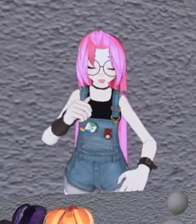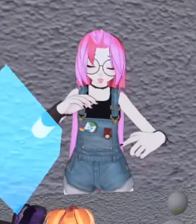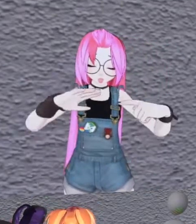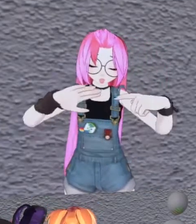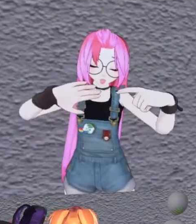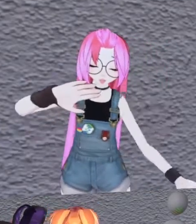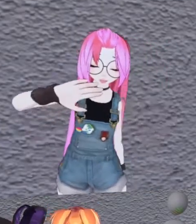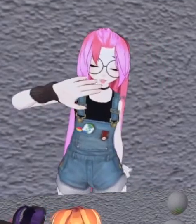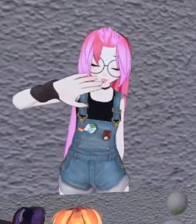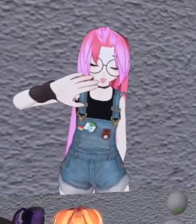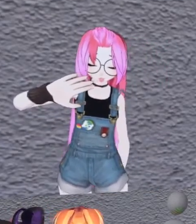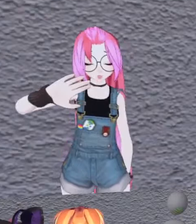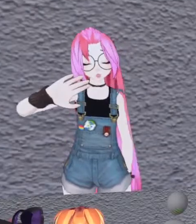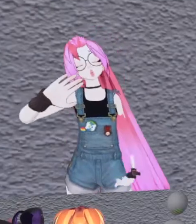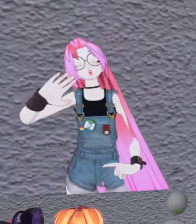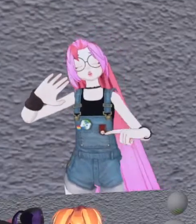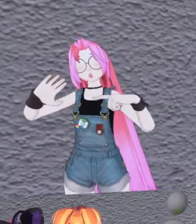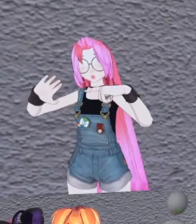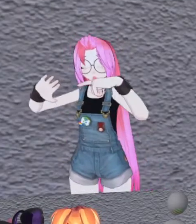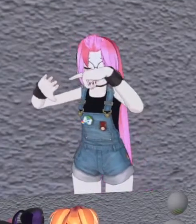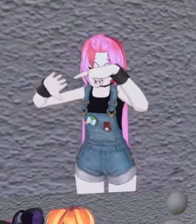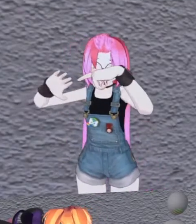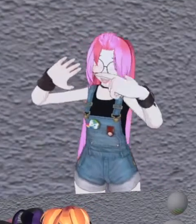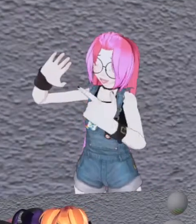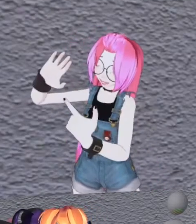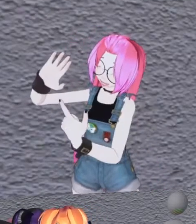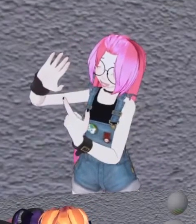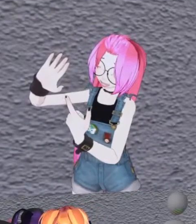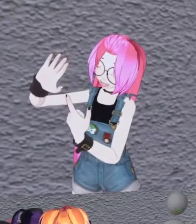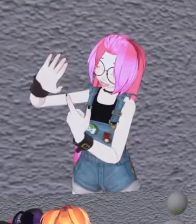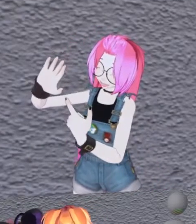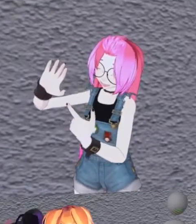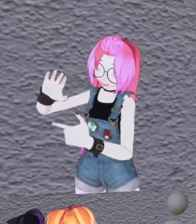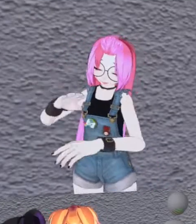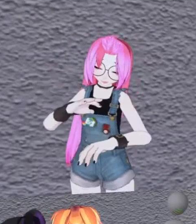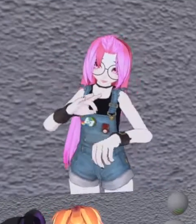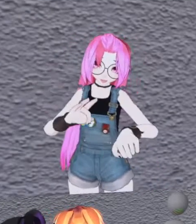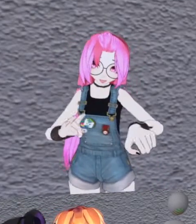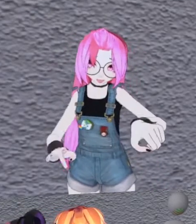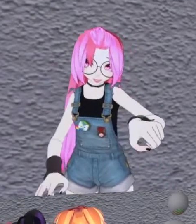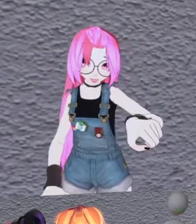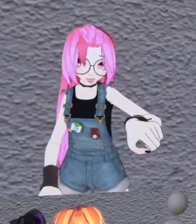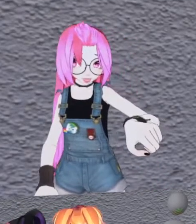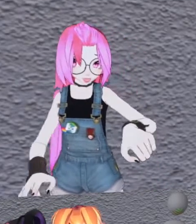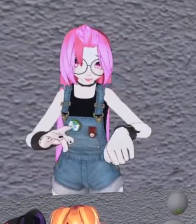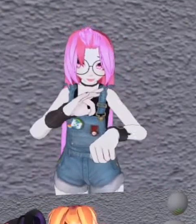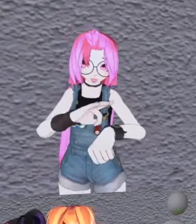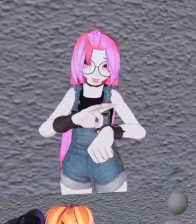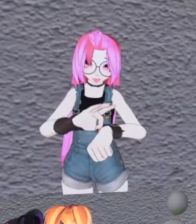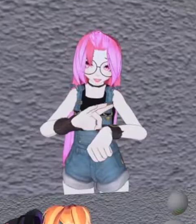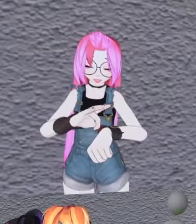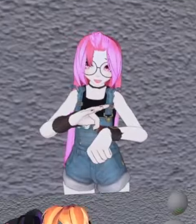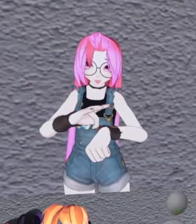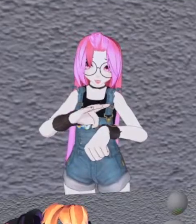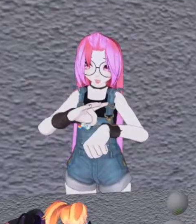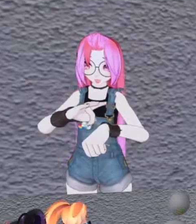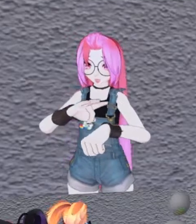use an open hand. Open hand like that, and then you're gonna go on